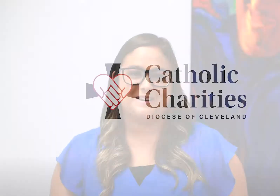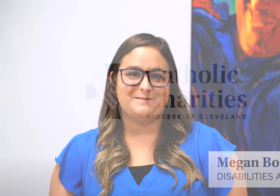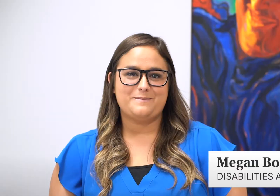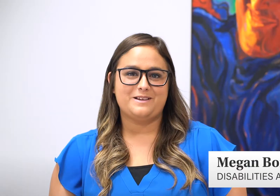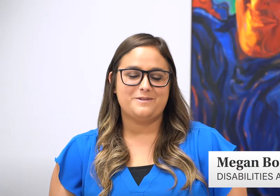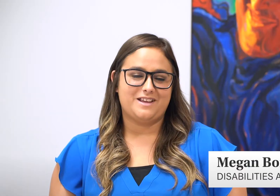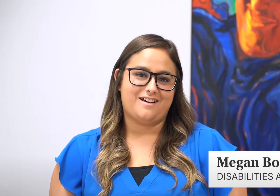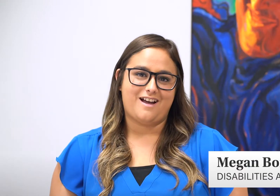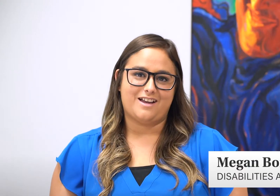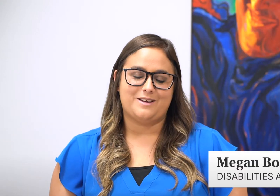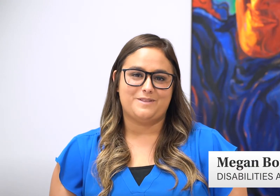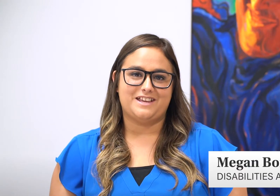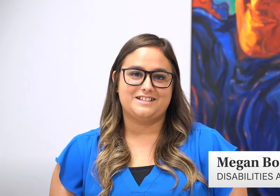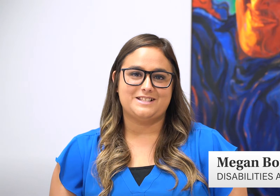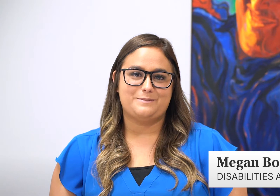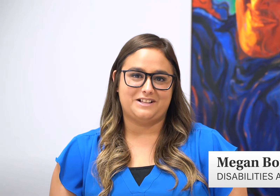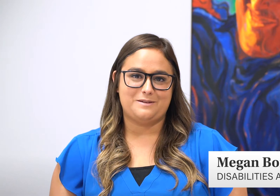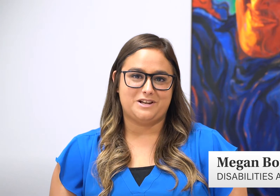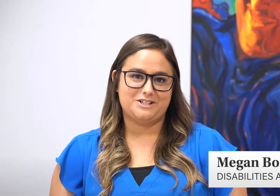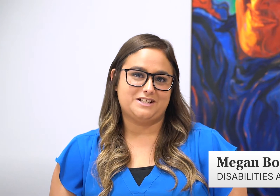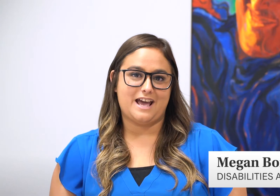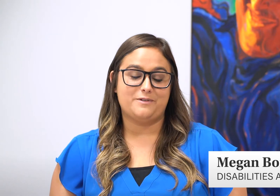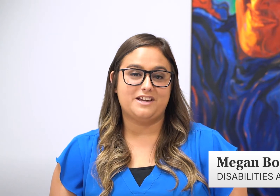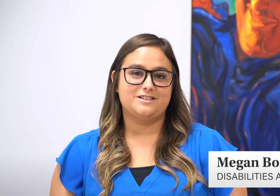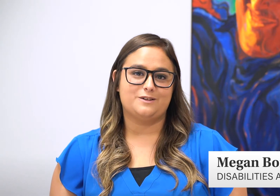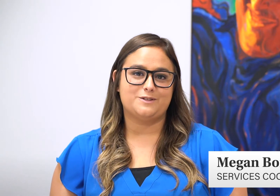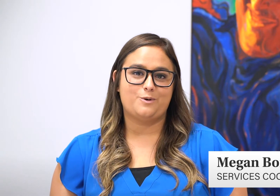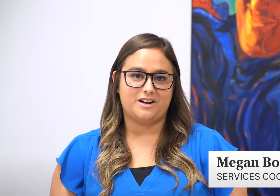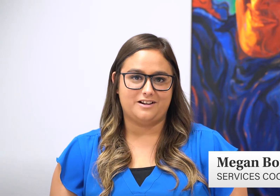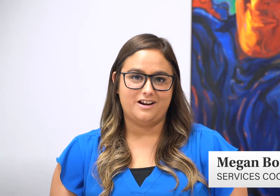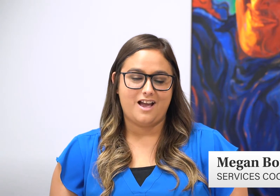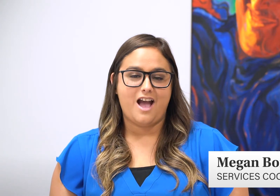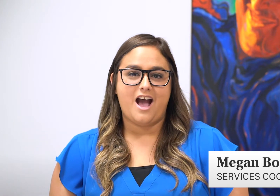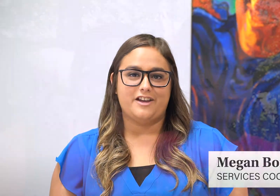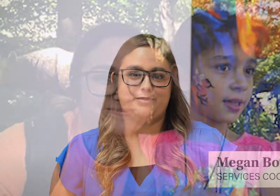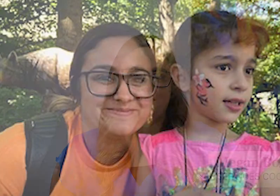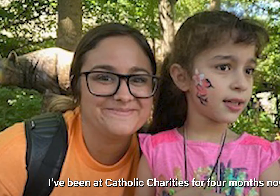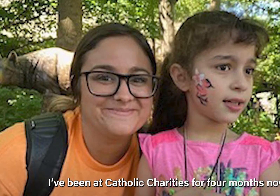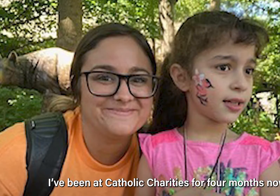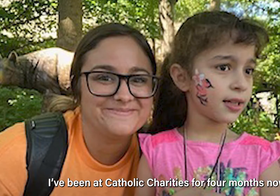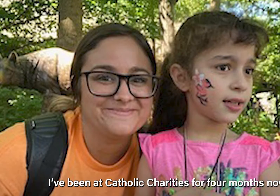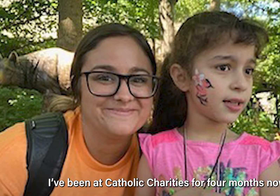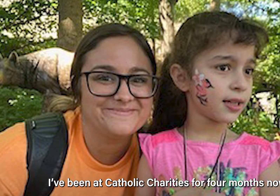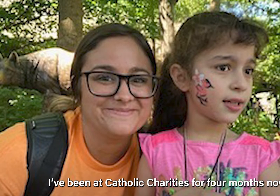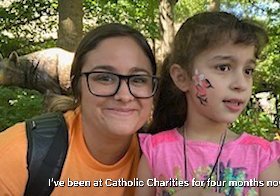My name is Megan Bonilla. I am the Disability Ministries Advocate and Services Coordinator. I've been at Catholic Charities for 4 months